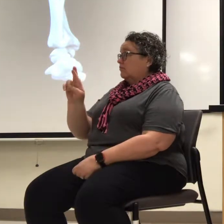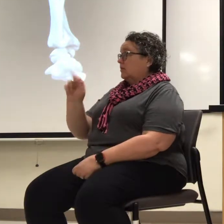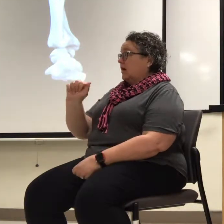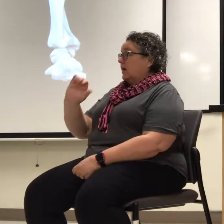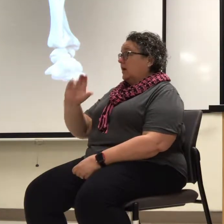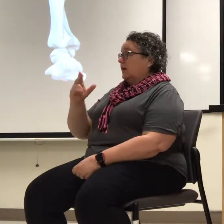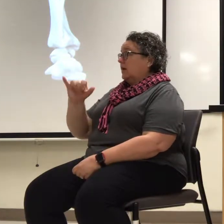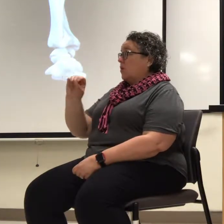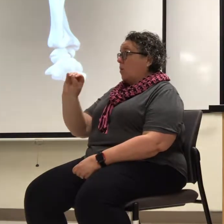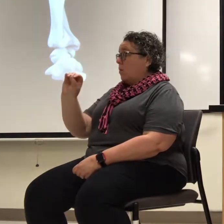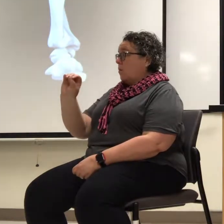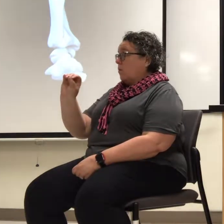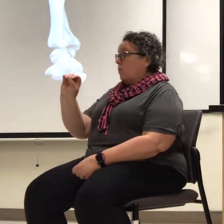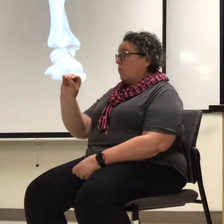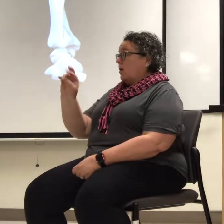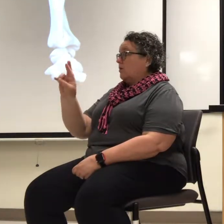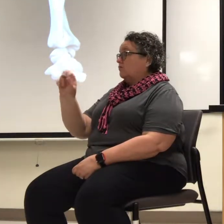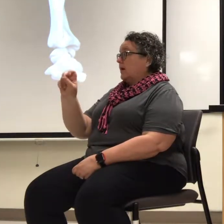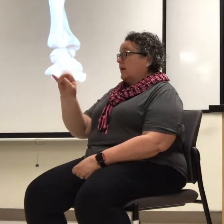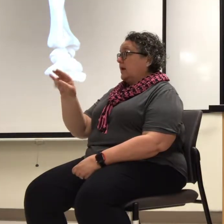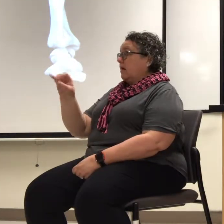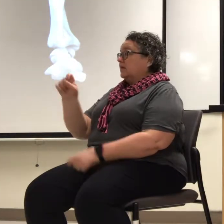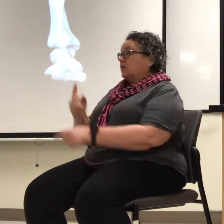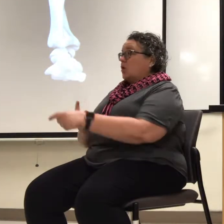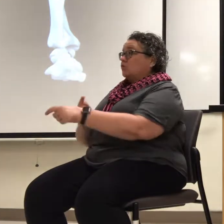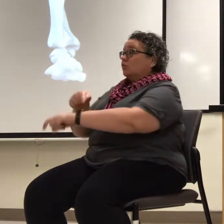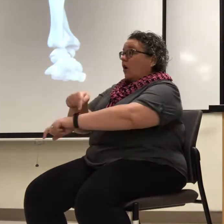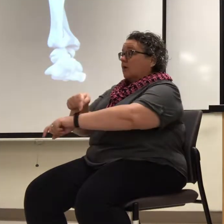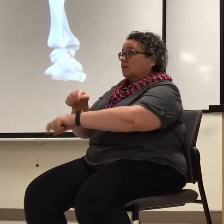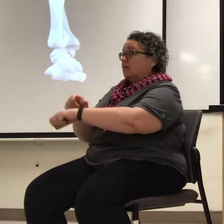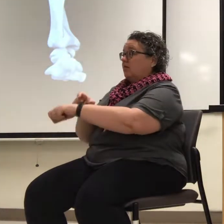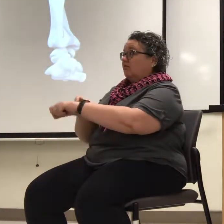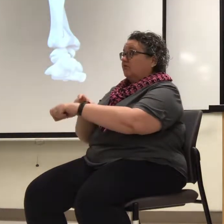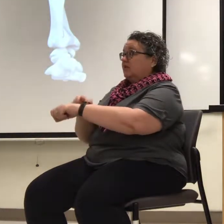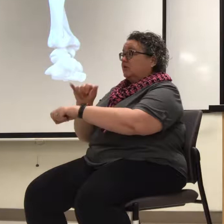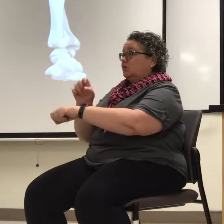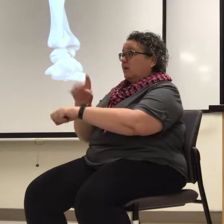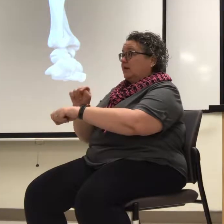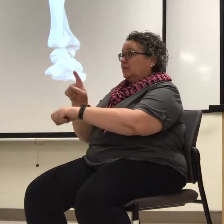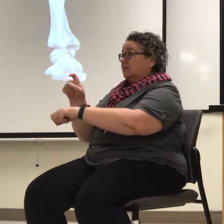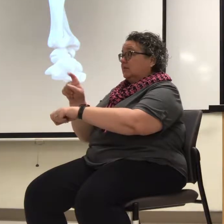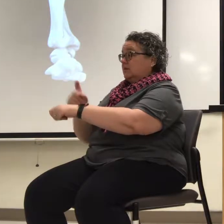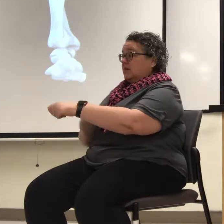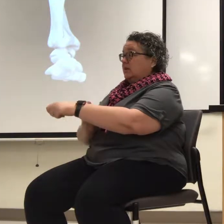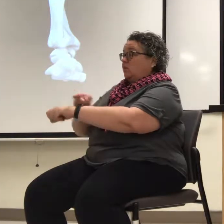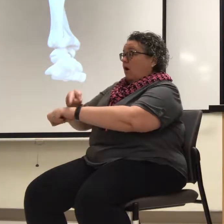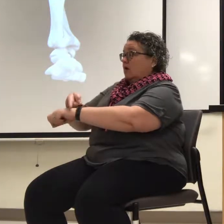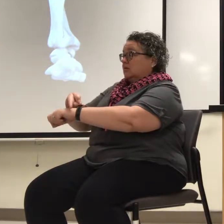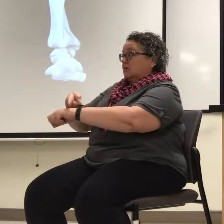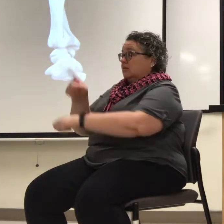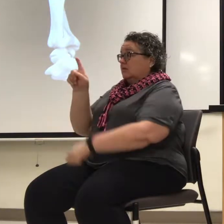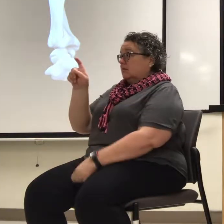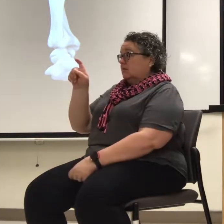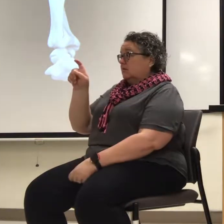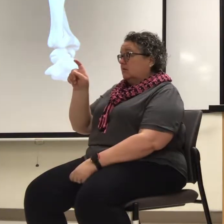brachioradialis cross the wrist joint? Yes or no? Does it cross the wrist?